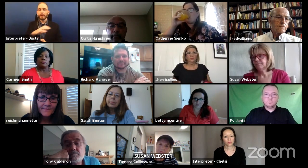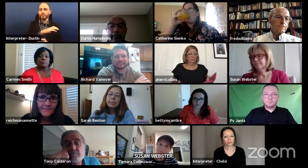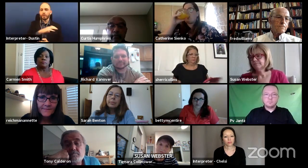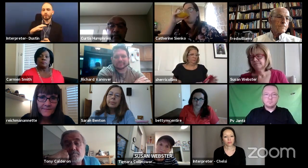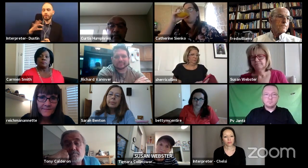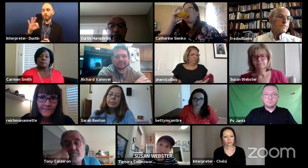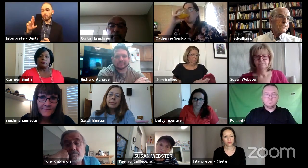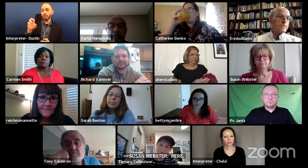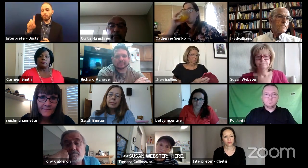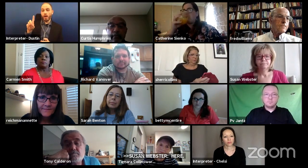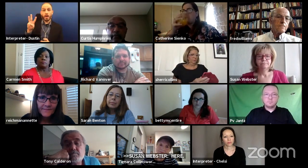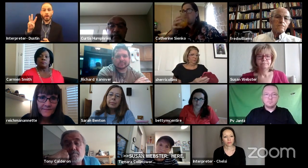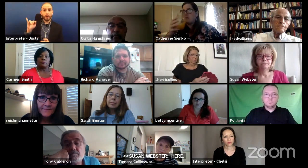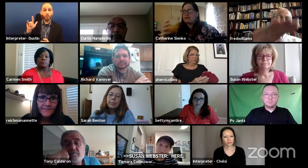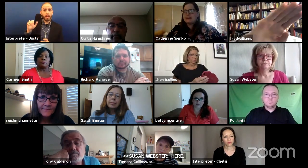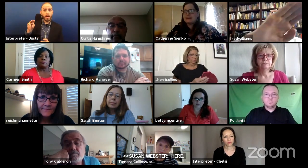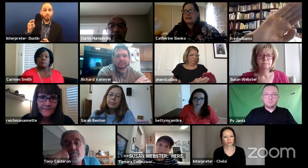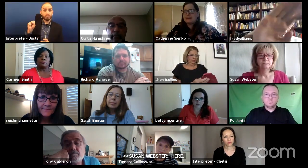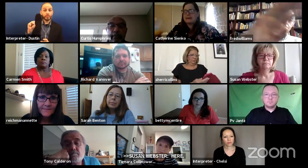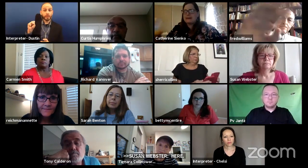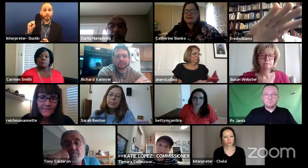Williams.